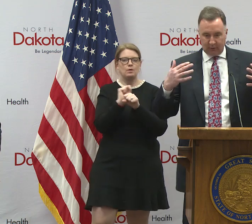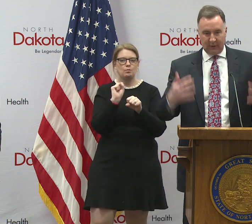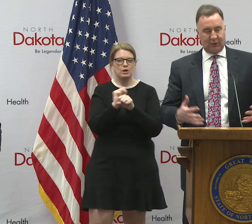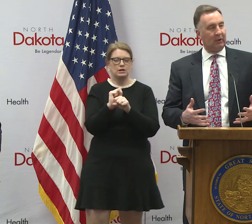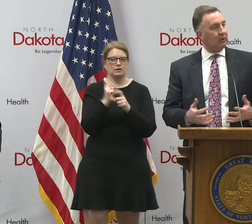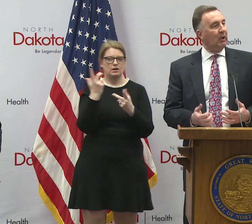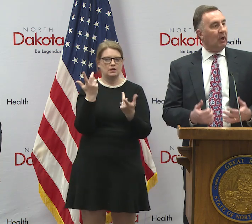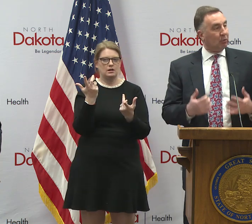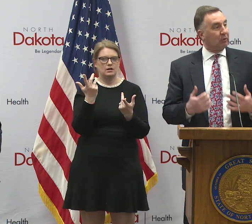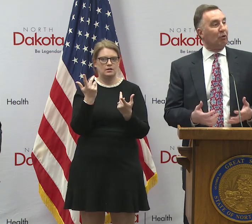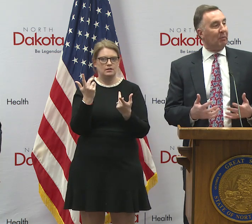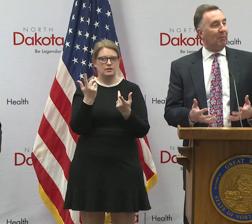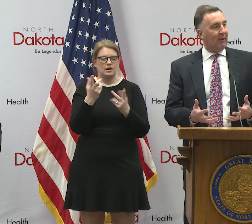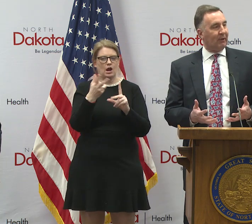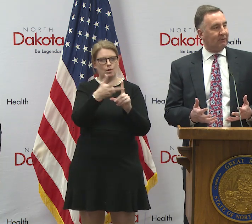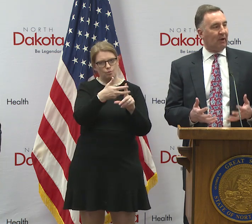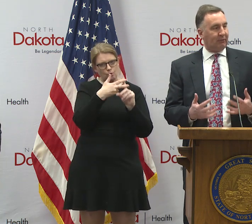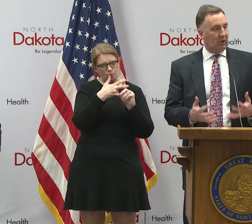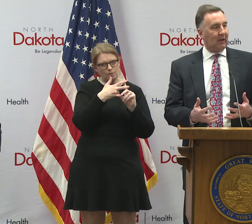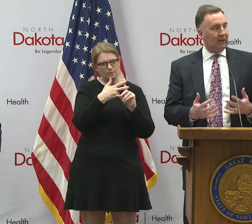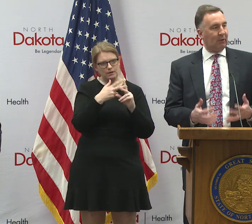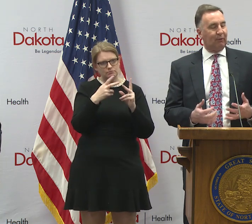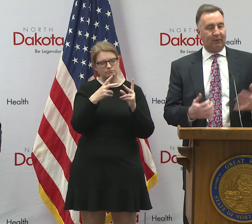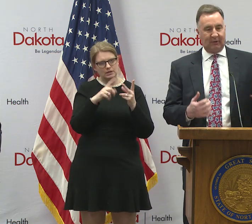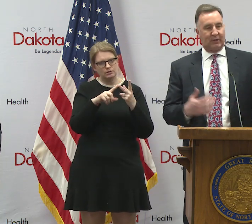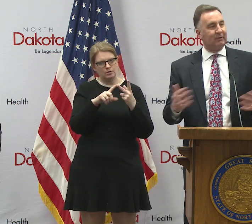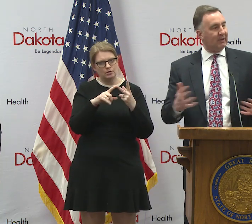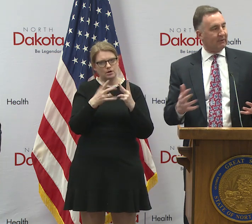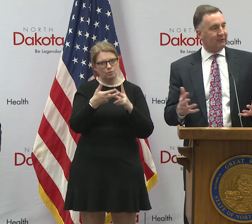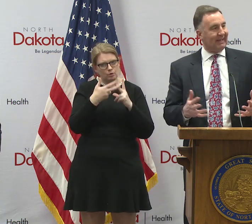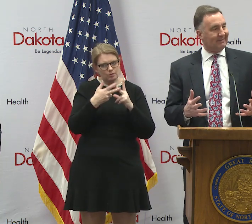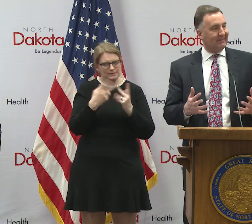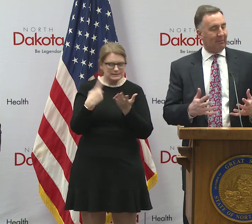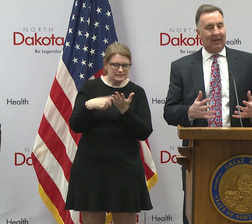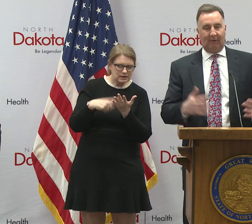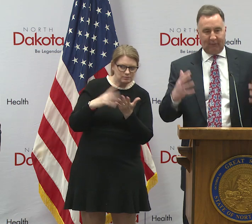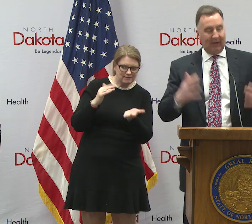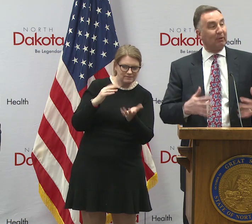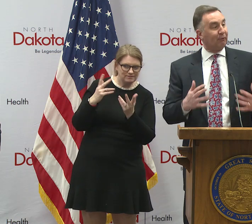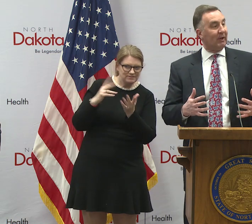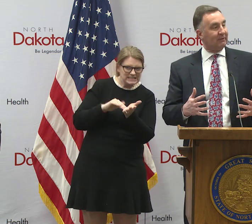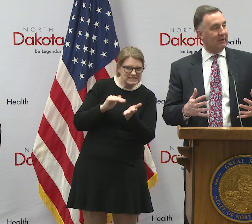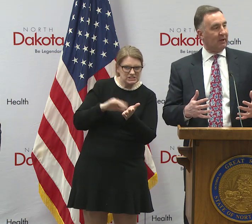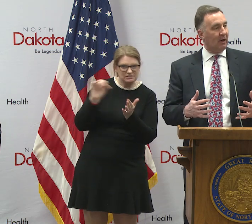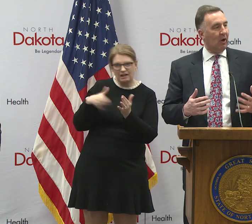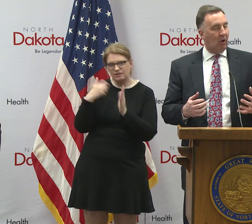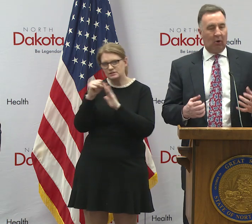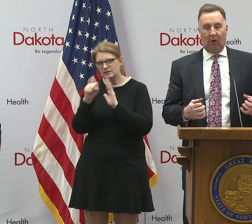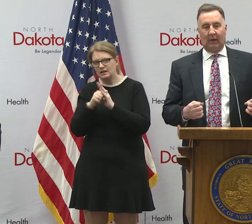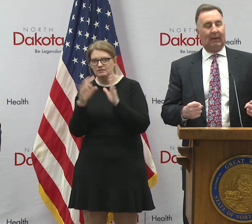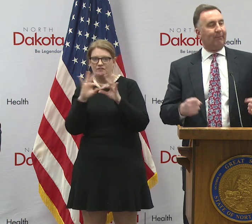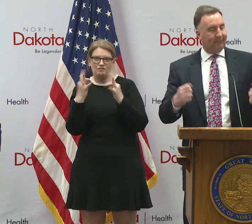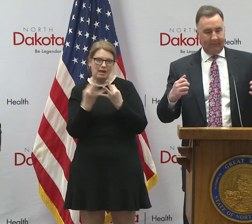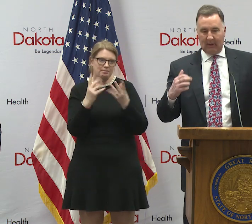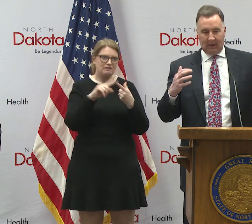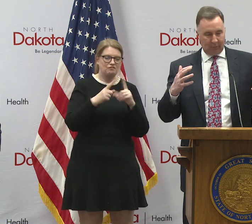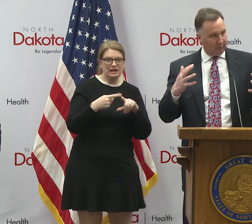our traditional recruitment methods of talking with physicians in other states that may have family, friends here,